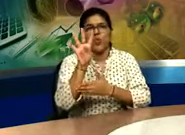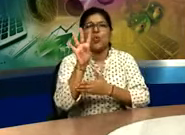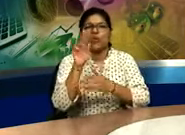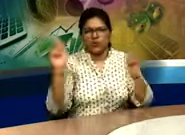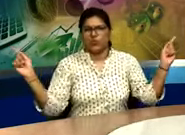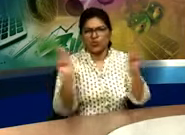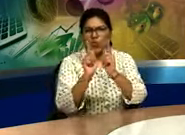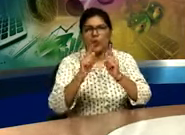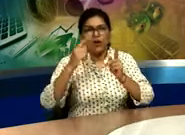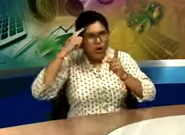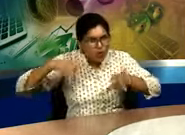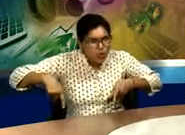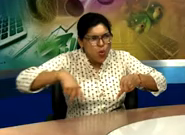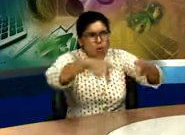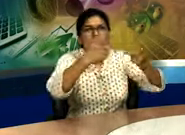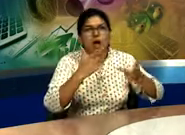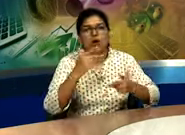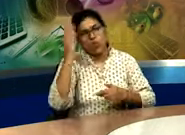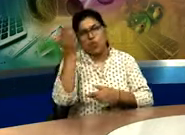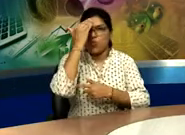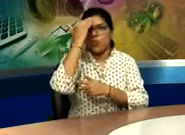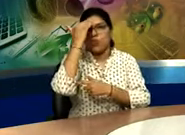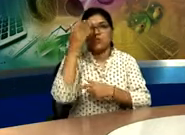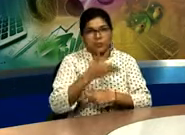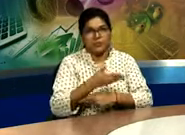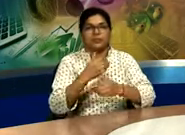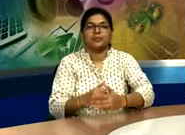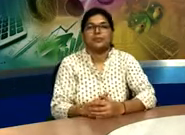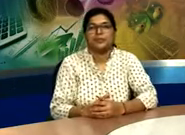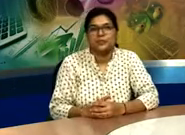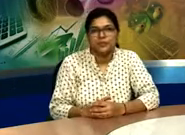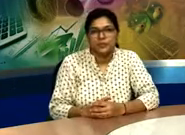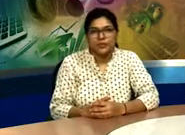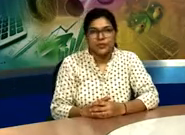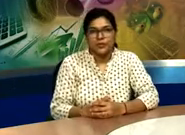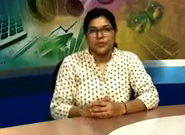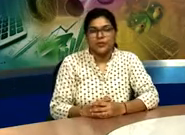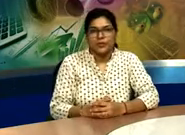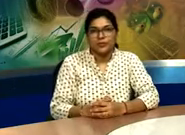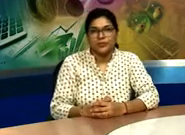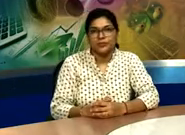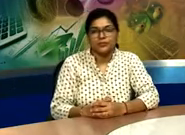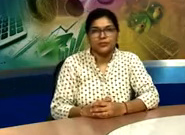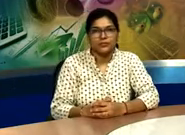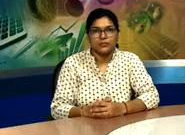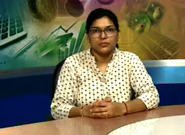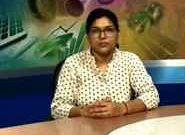So the trees planted by Thimaka along NH 94.